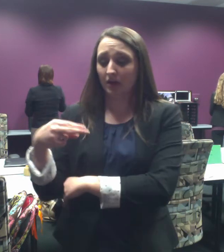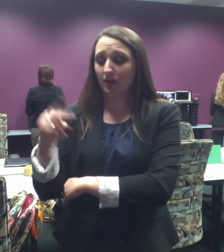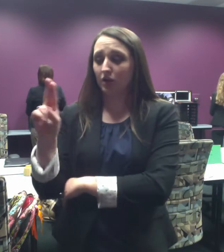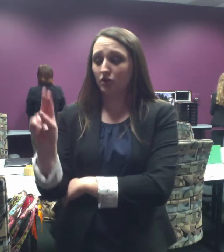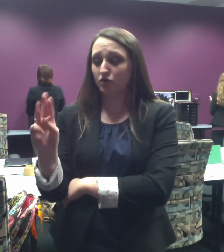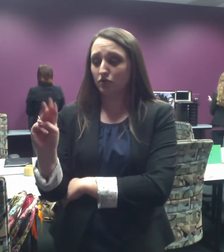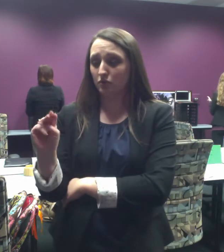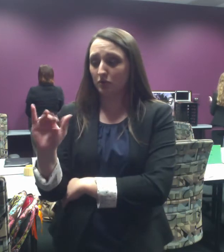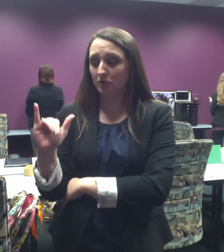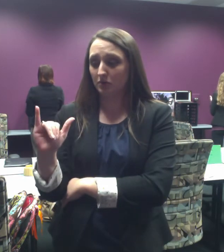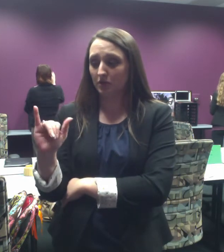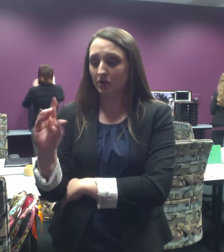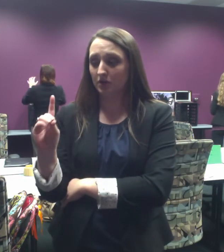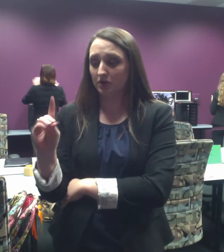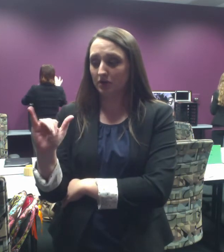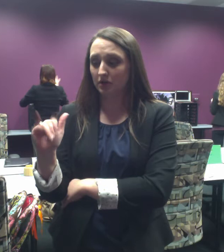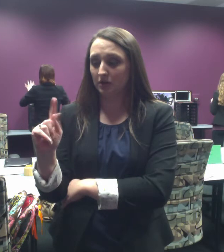air. That's humidity.